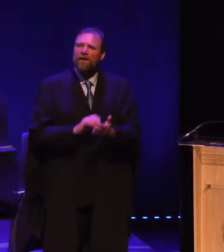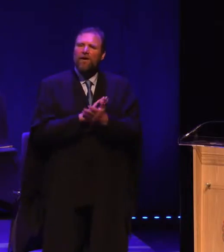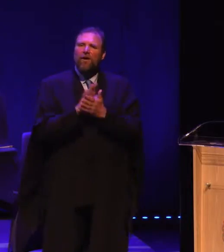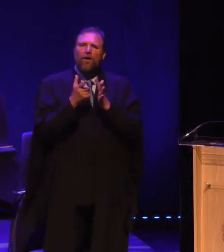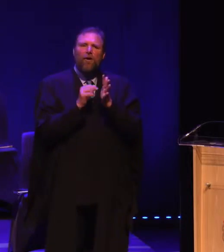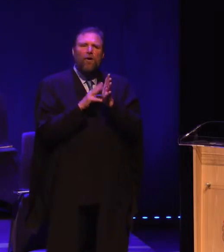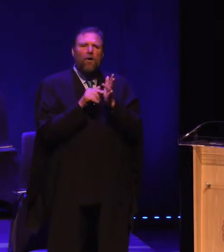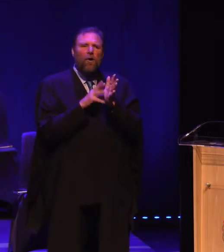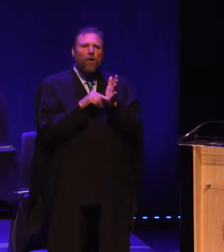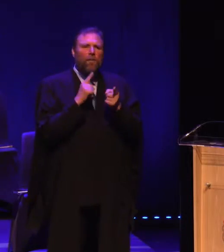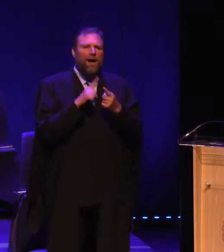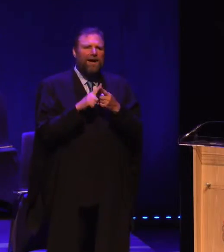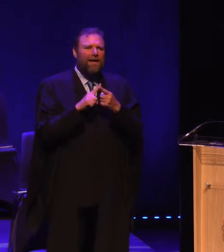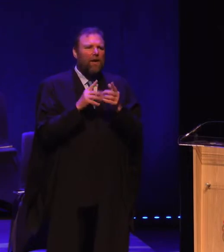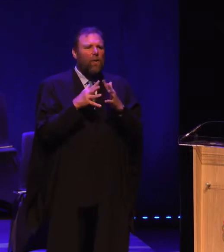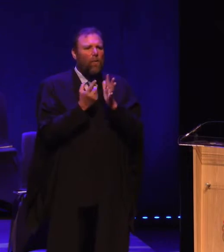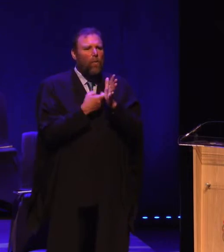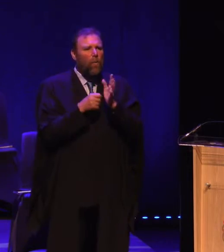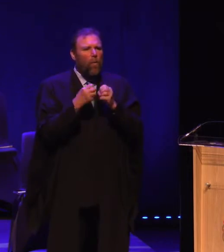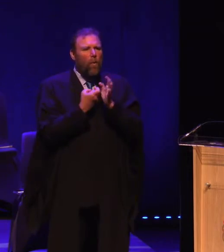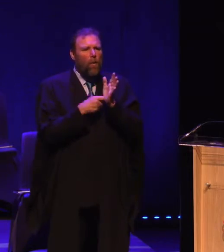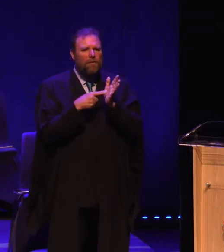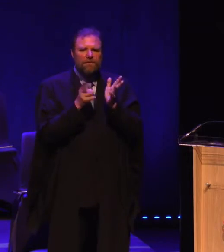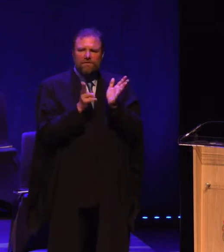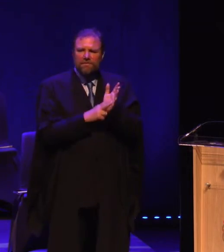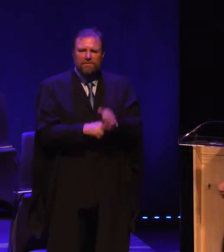Hermione Warburton Hogben.